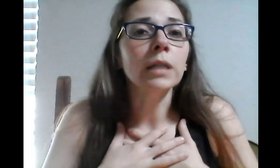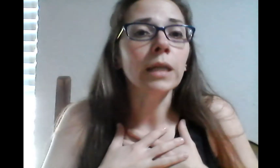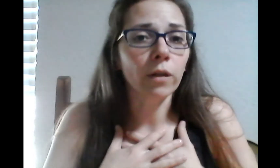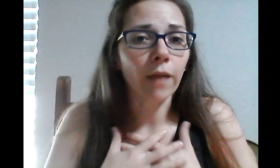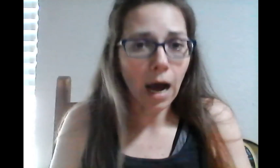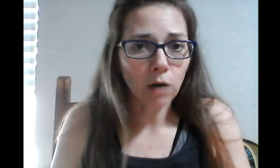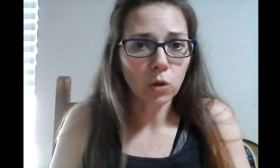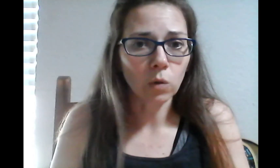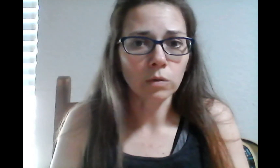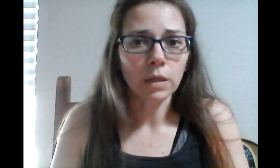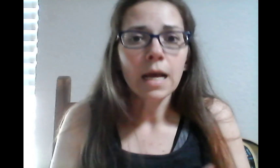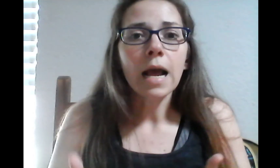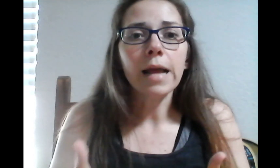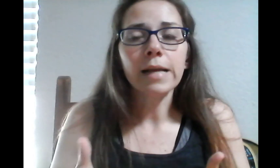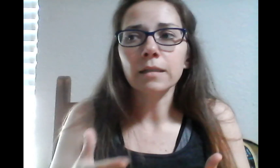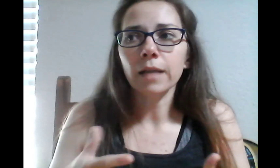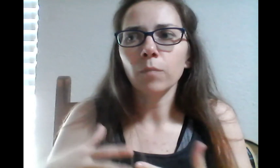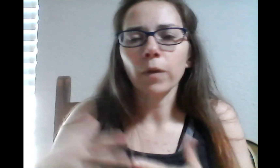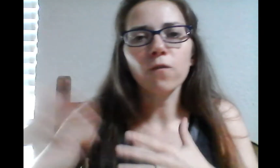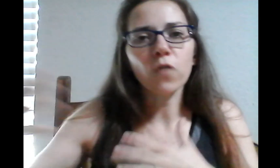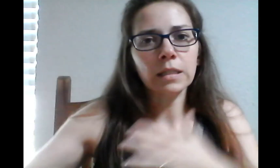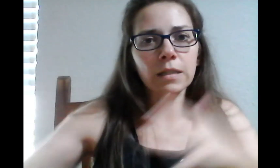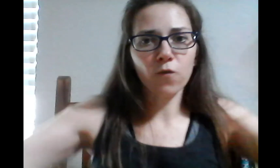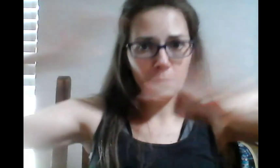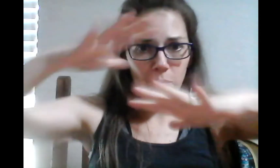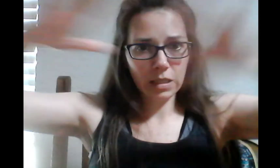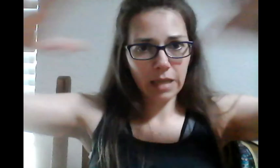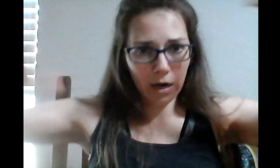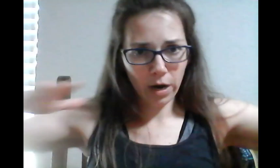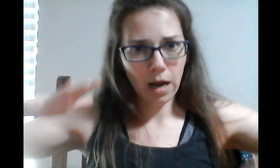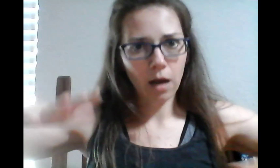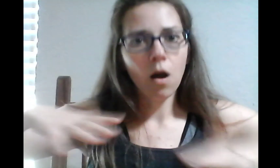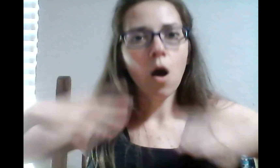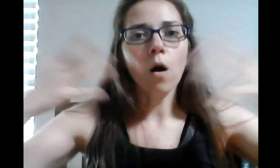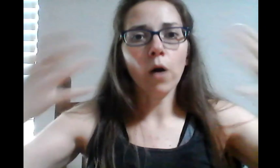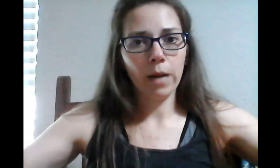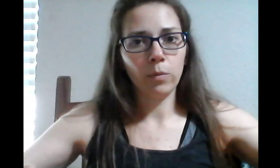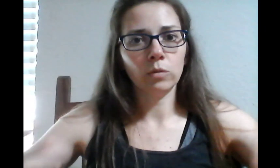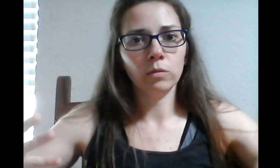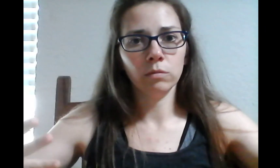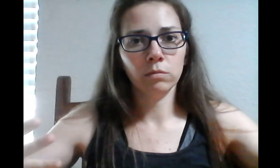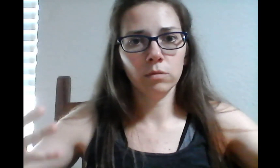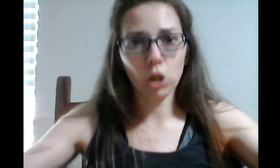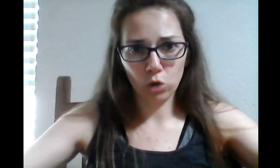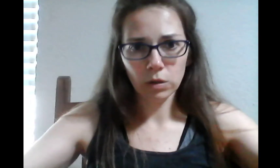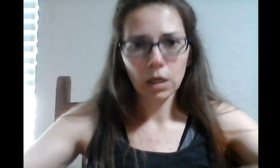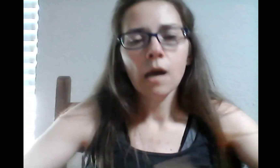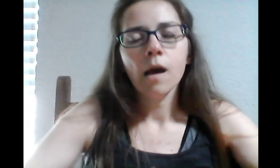in the household, and that my friends from this area are able to use.